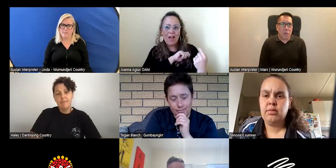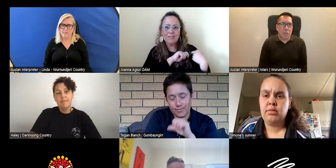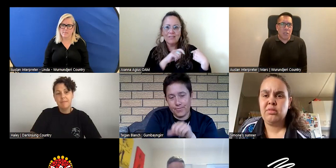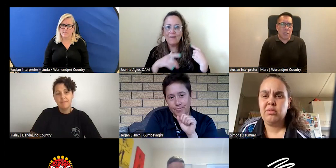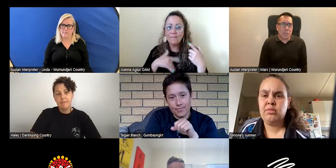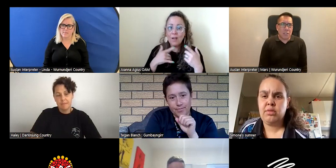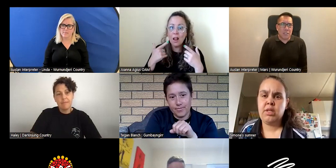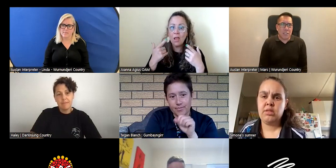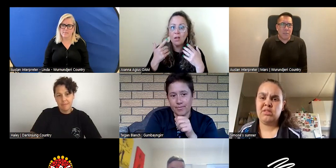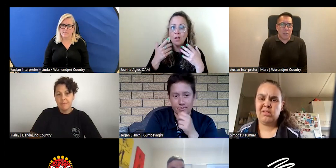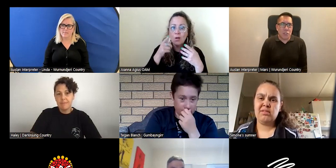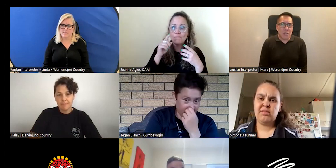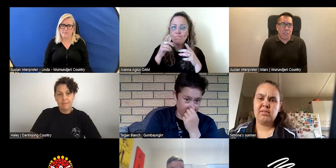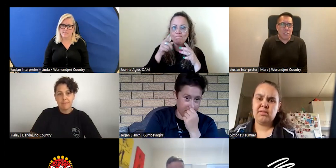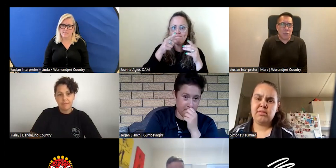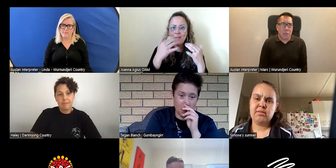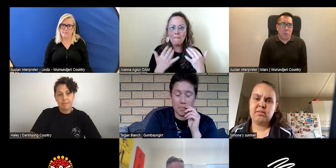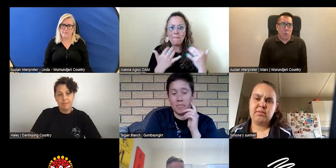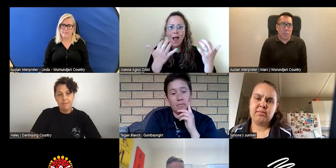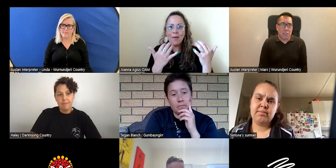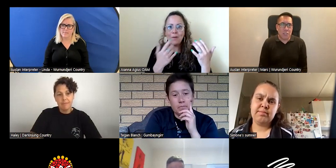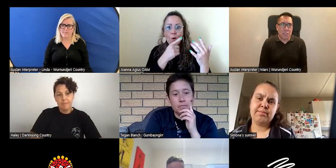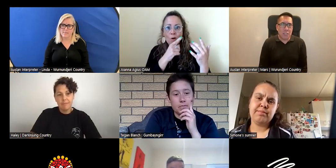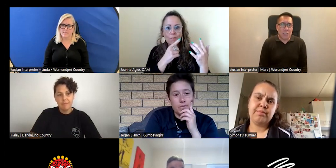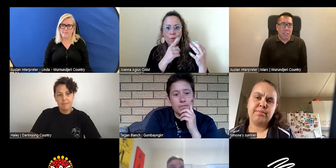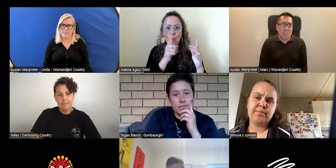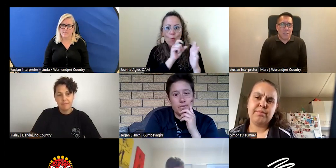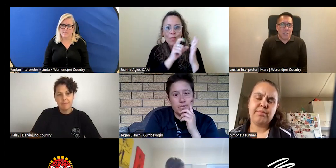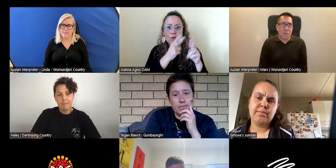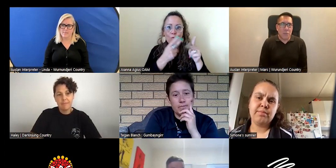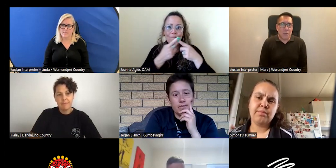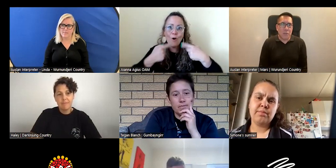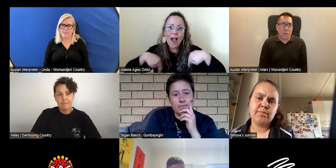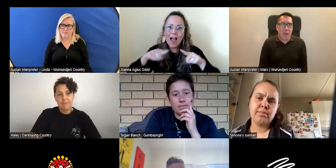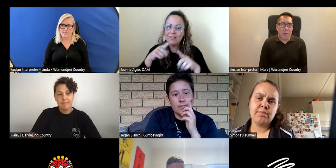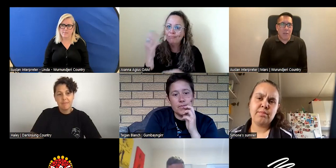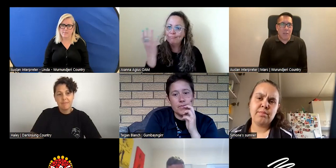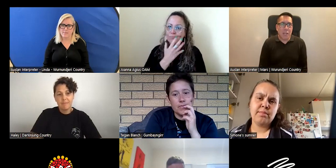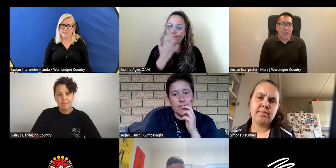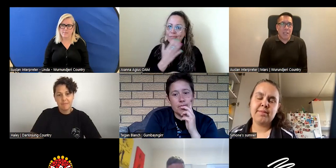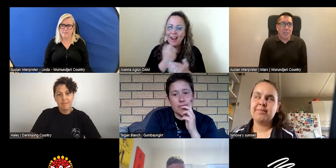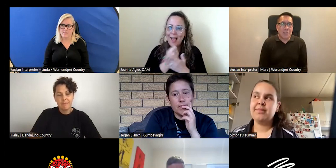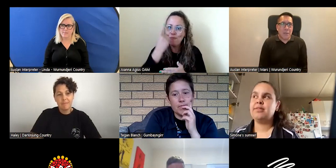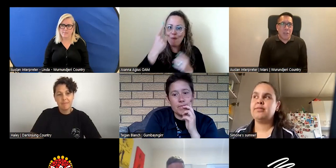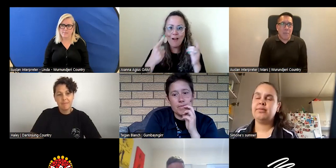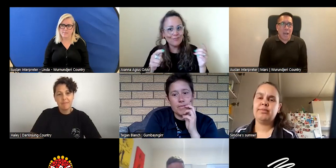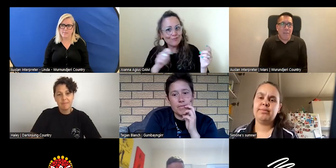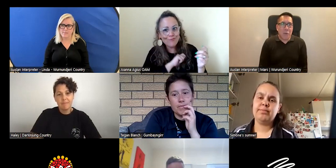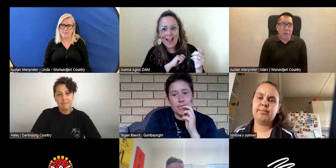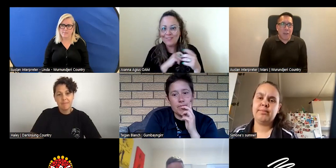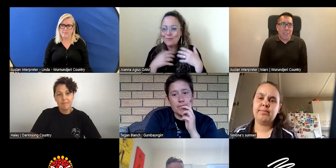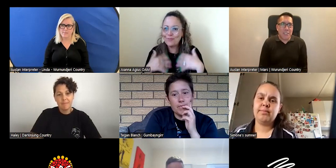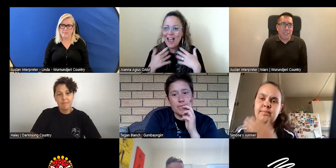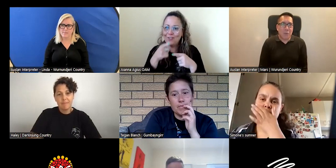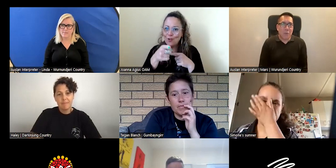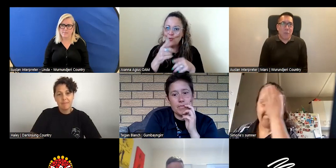the community, isn't it? Because trust is really important, especially for somebody from Parliament, like speaking on behalf of